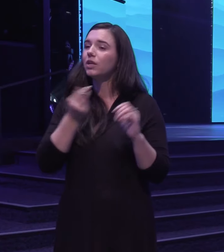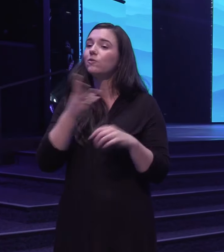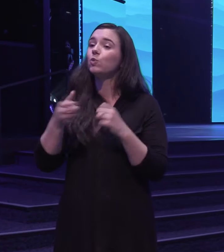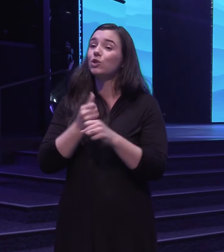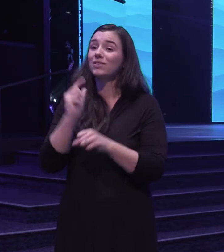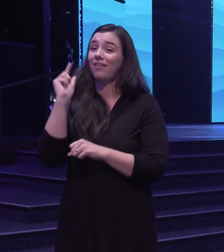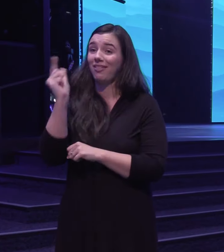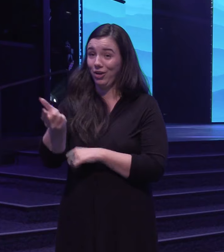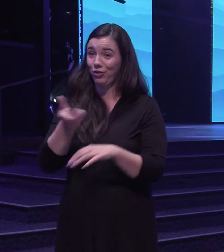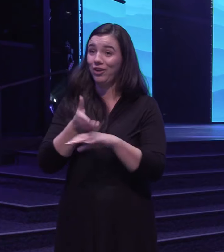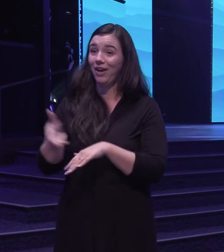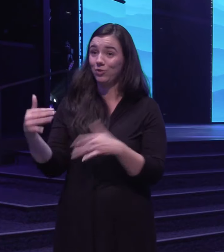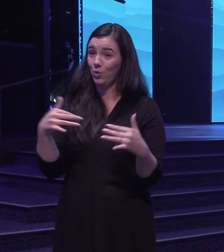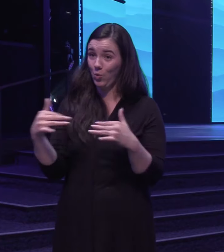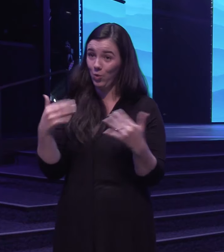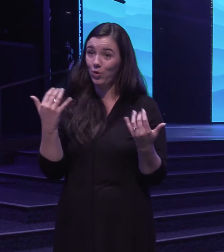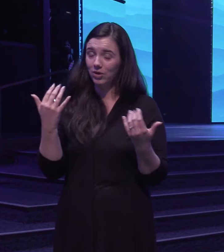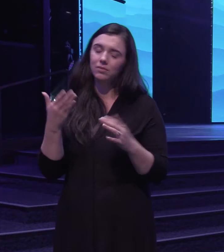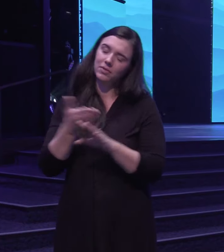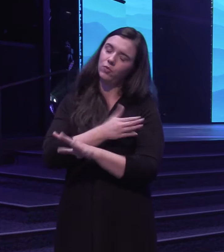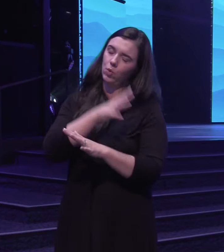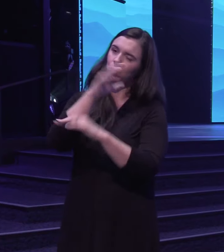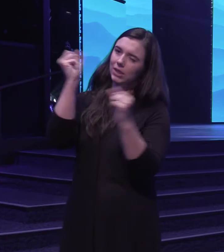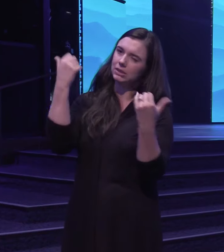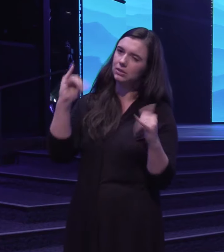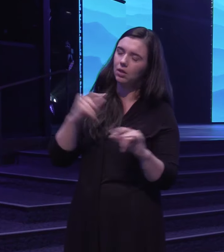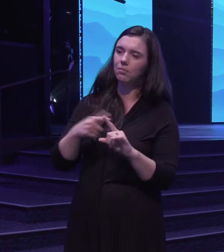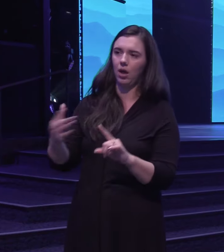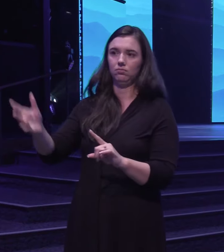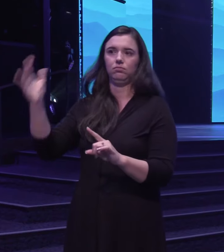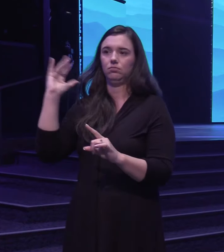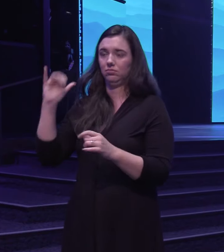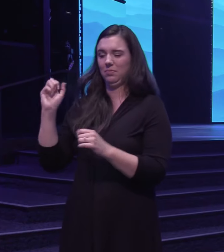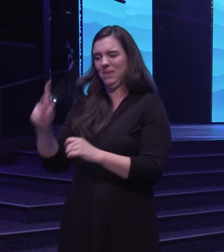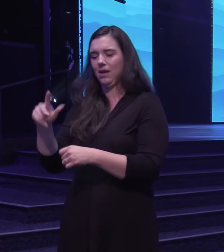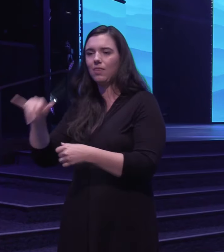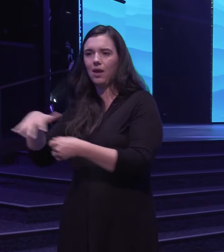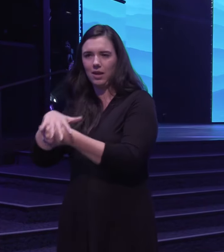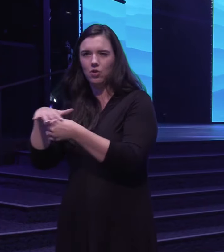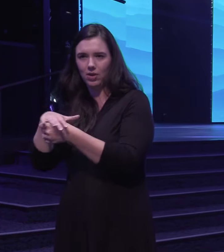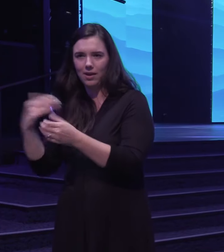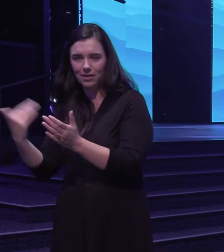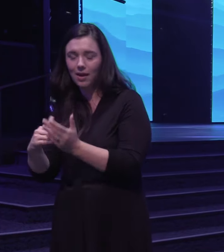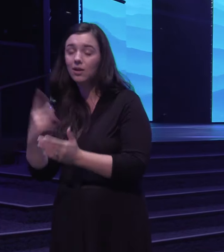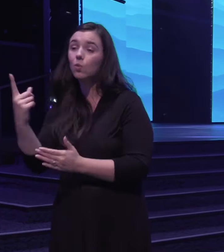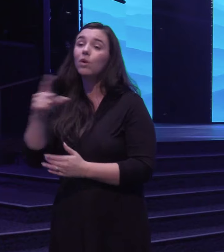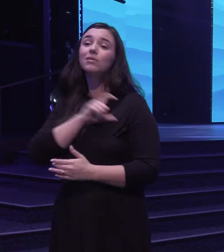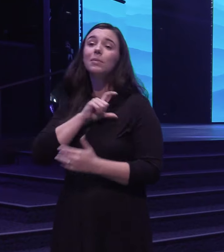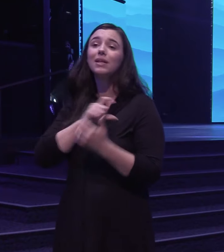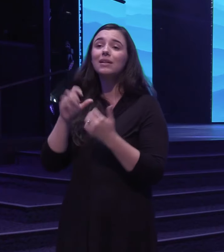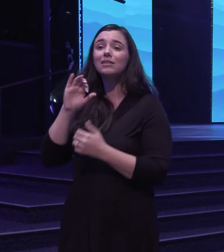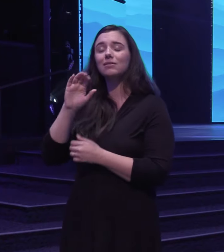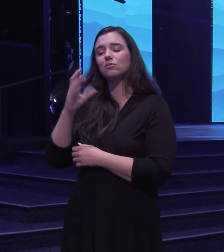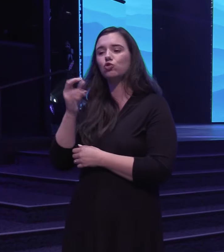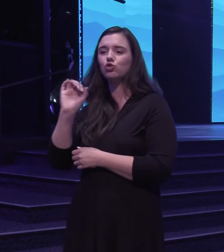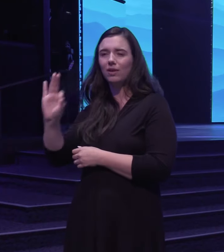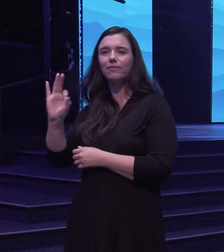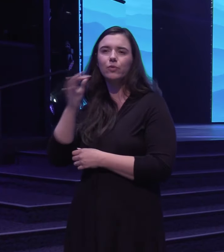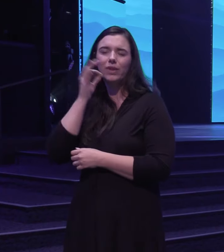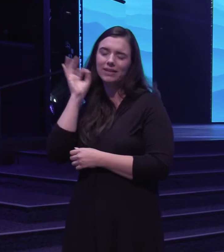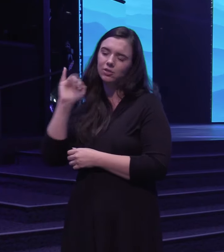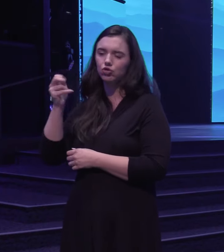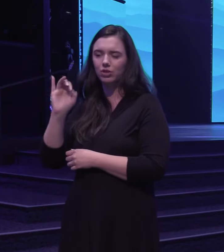war, still before he had become president, but he was back in the area, and one of the police chiefs, one of the